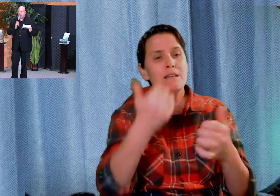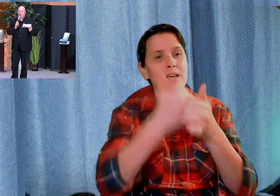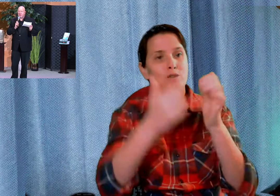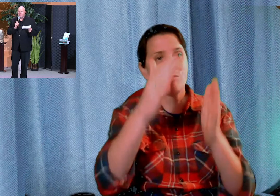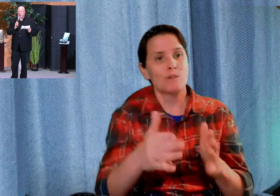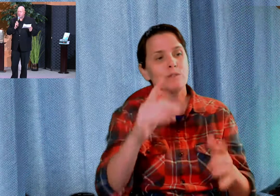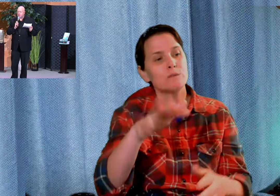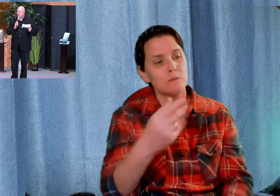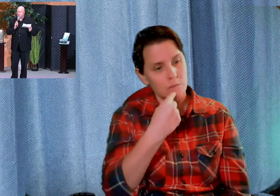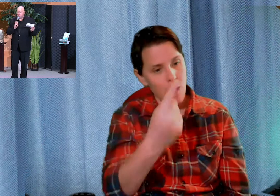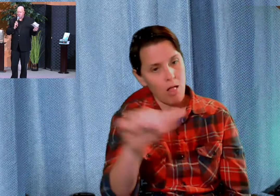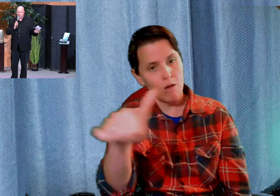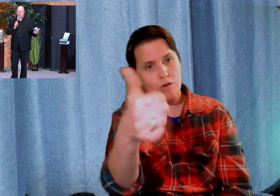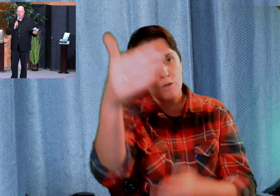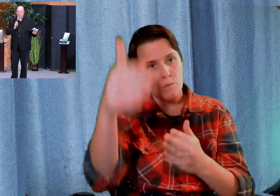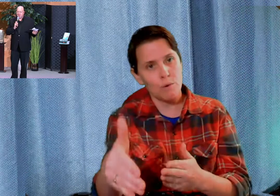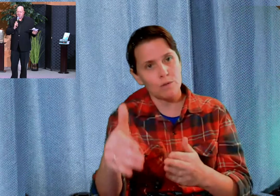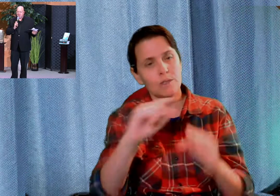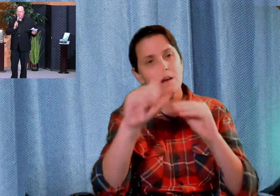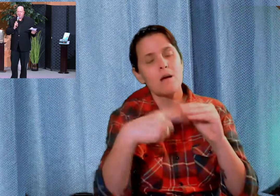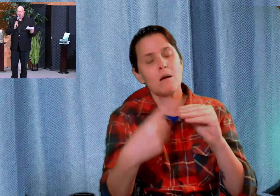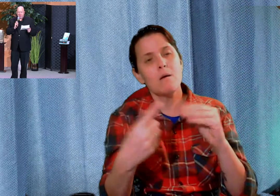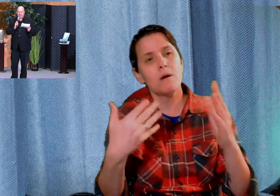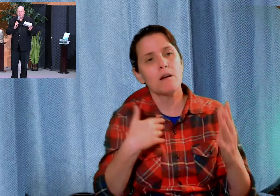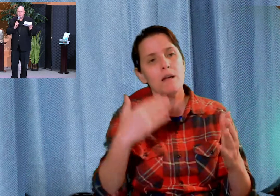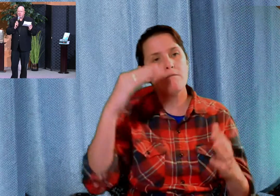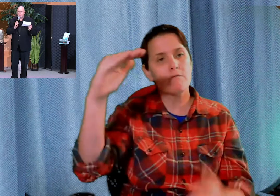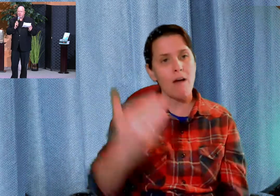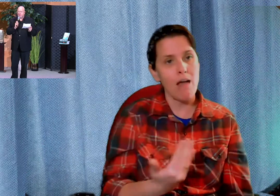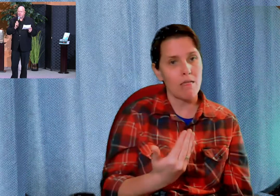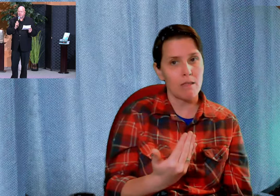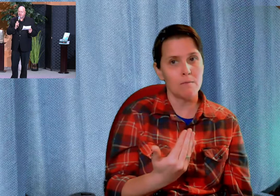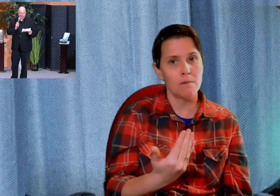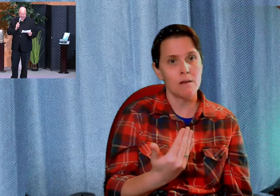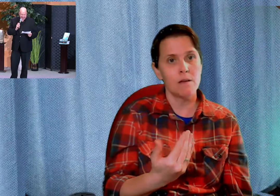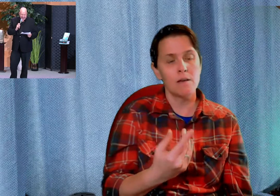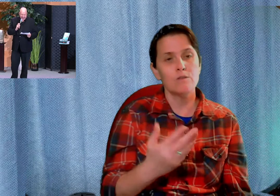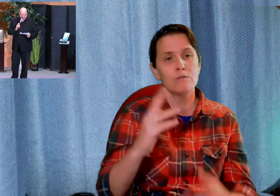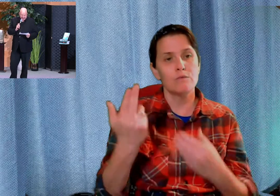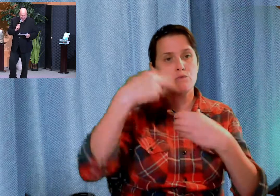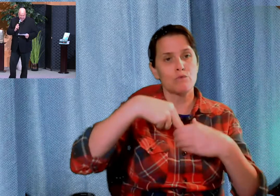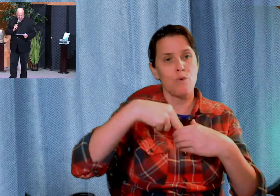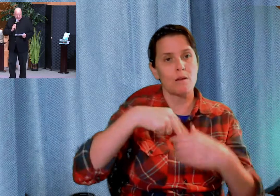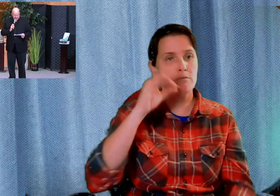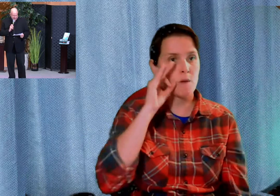week. Invite them to join Zoom. Everybody one time, okay?